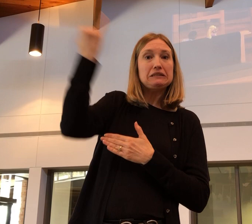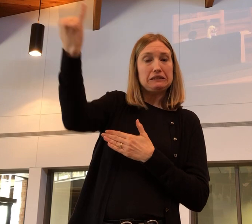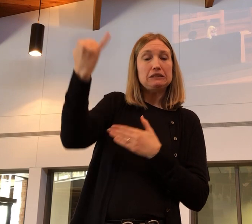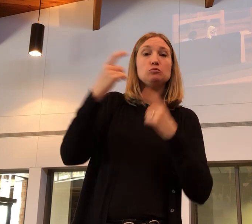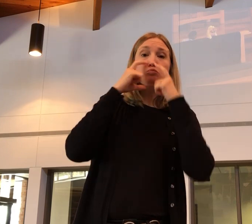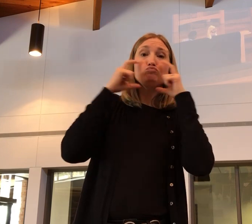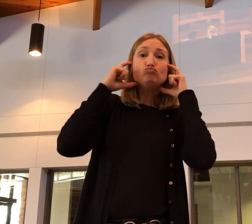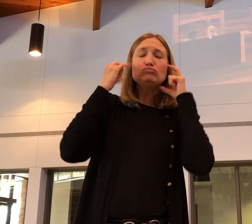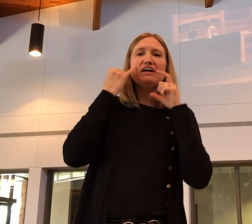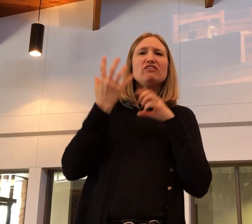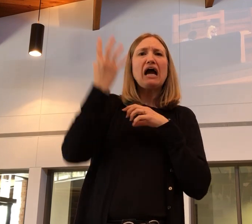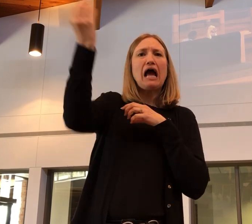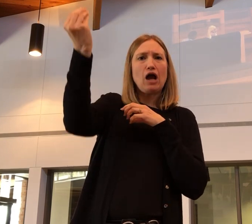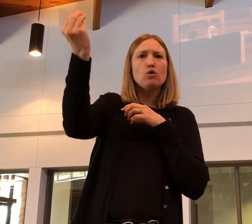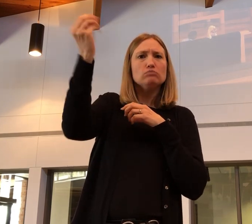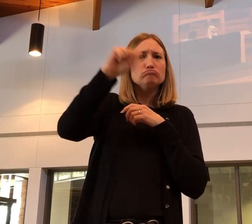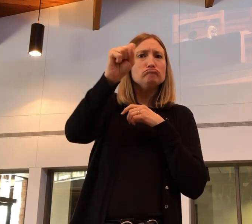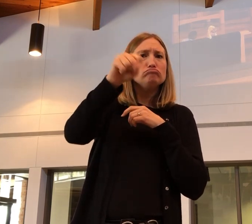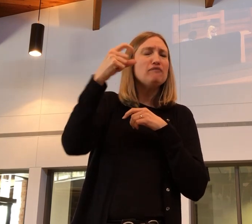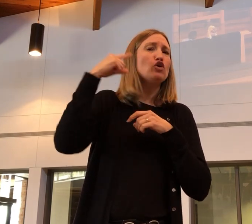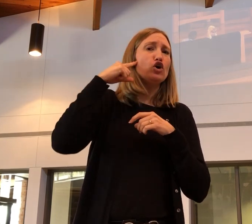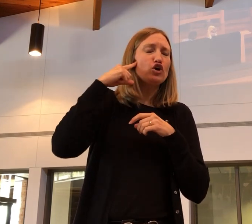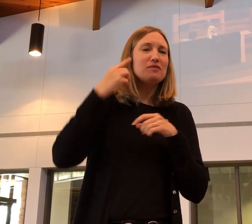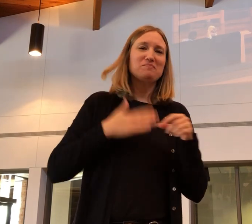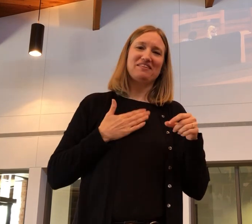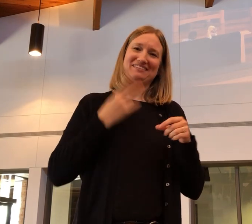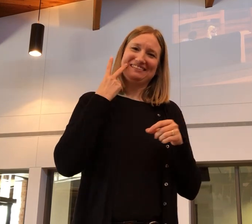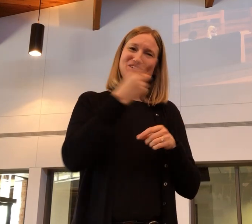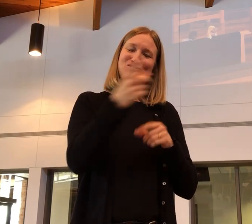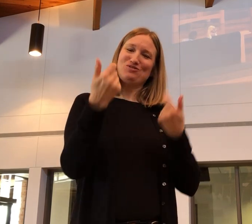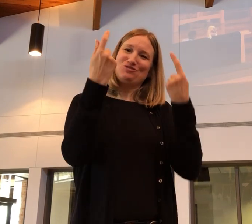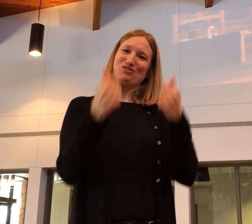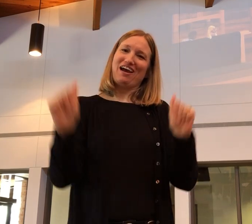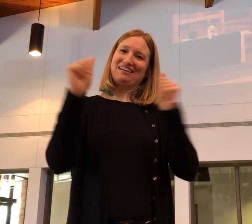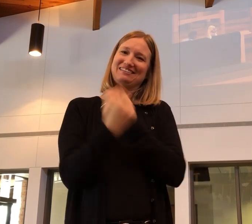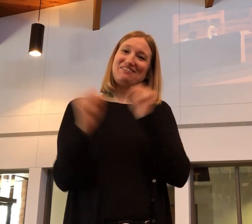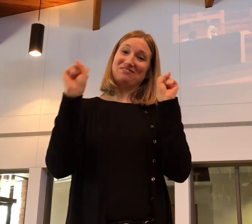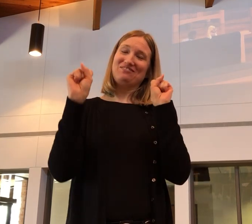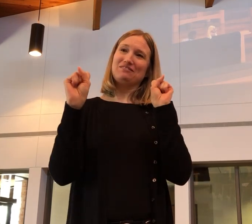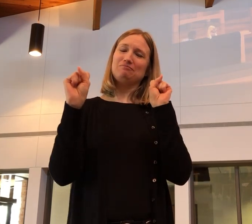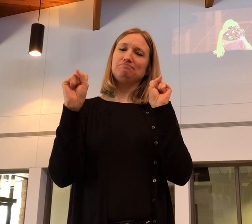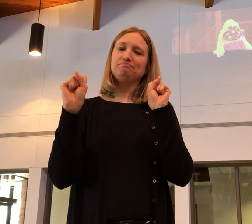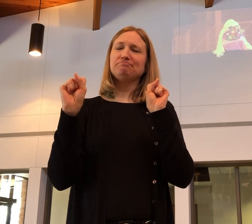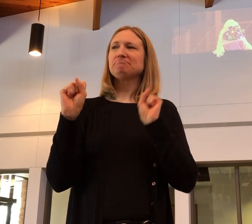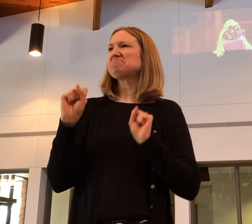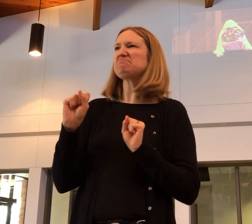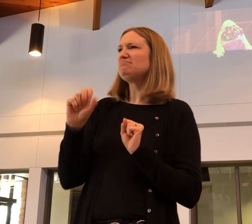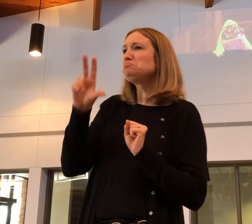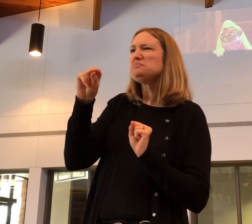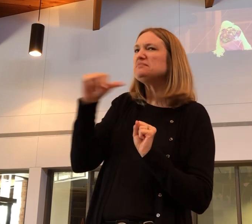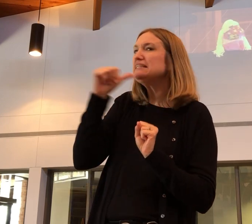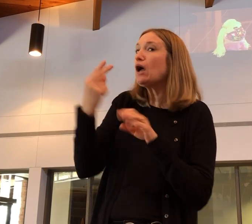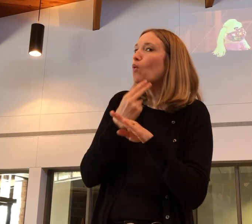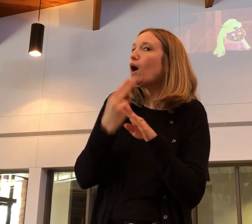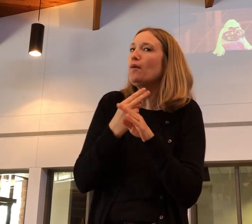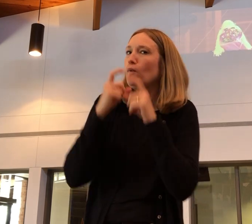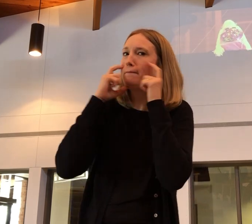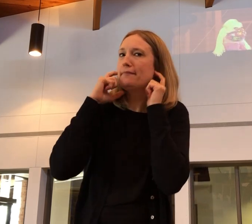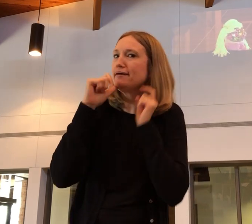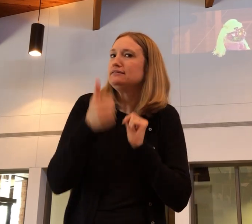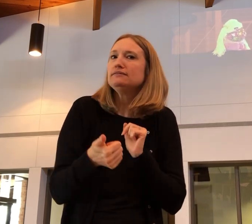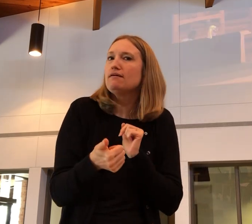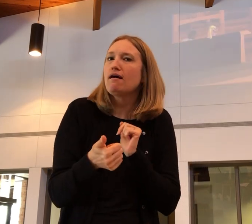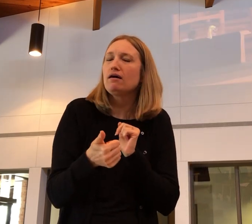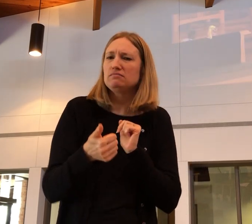a mask if you go out in public. I'm glad to see that you're trying to be safe. Well, that's not why I'm wearing the mask.